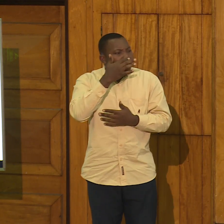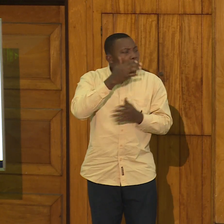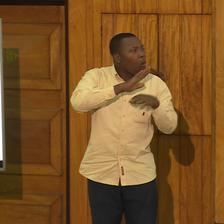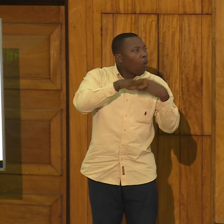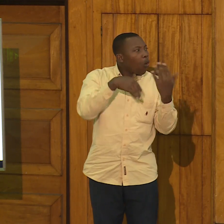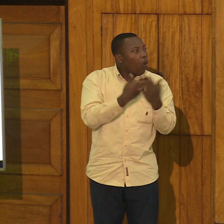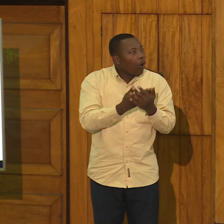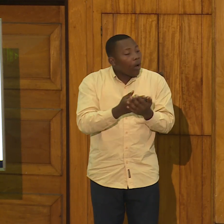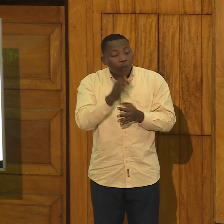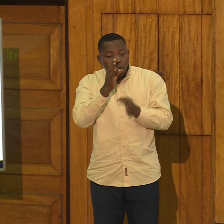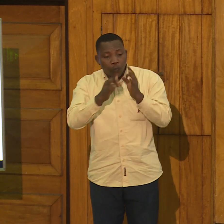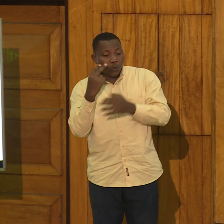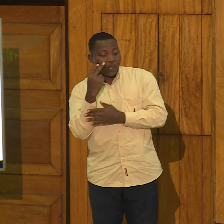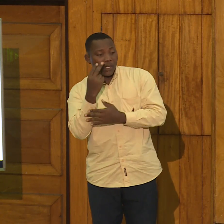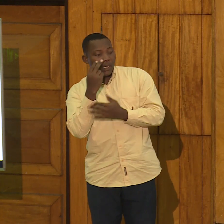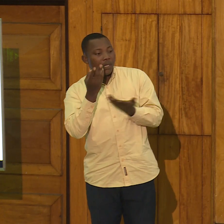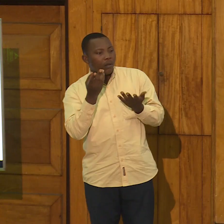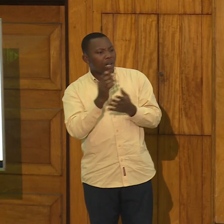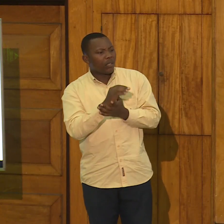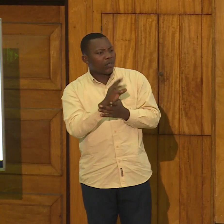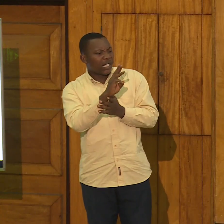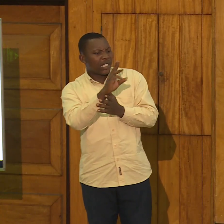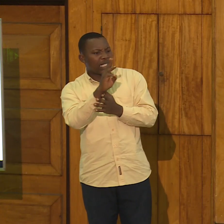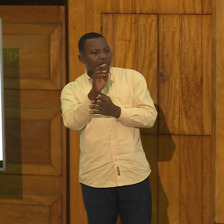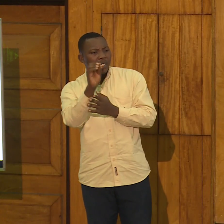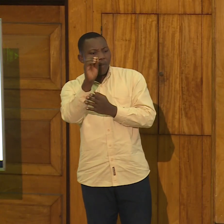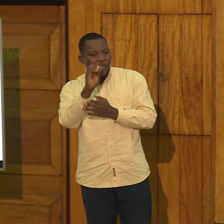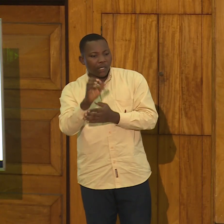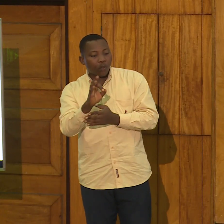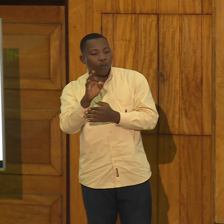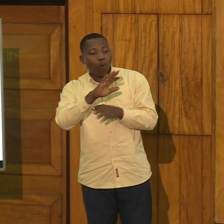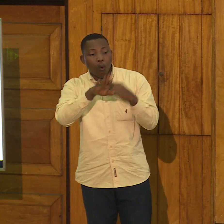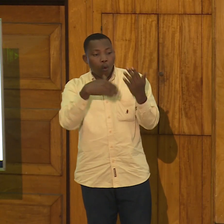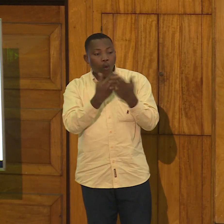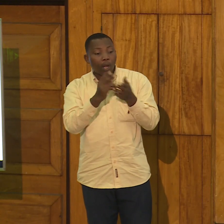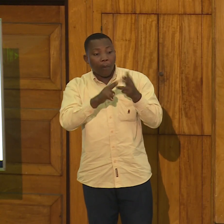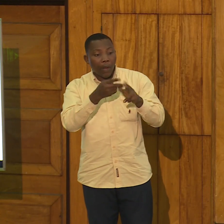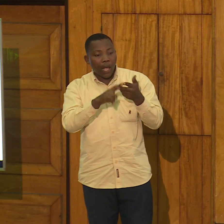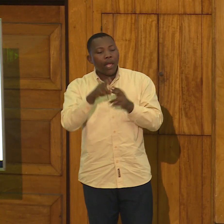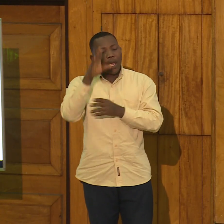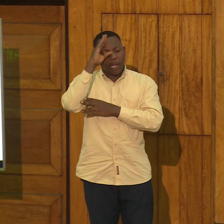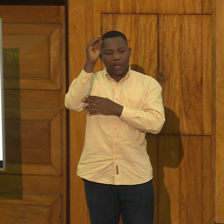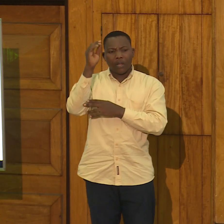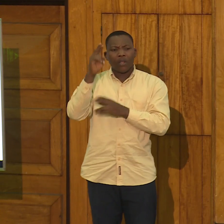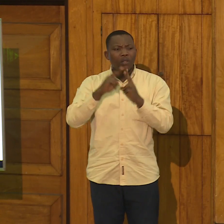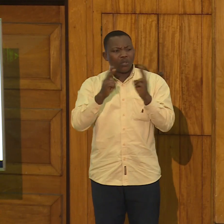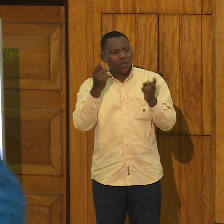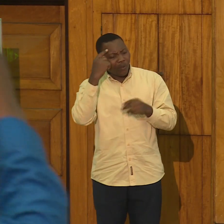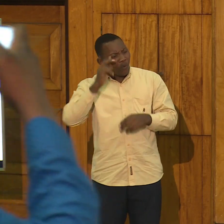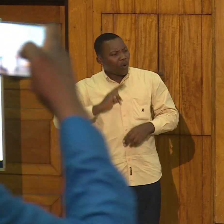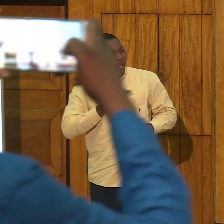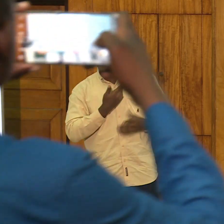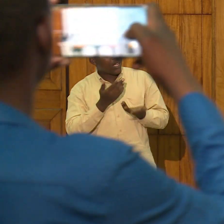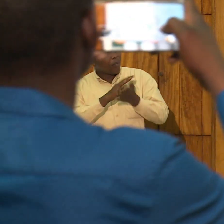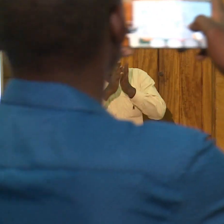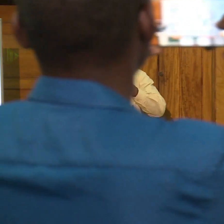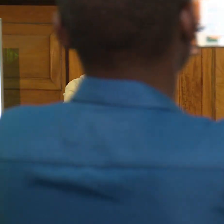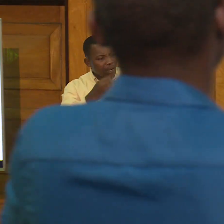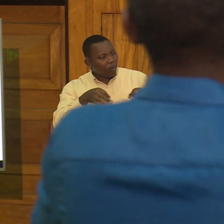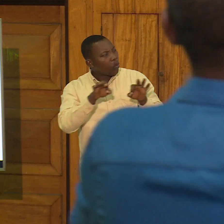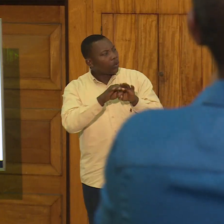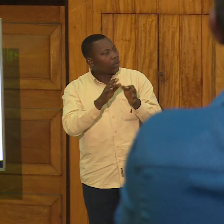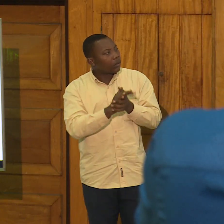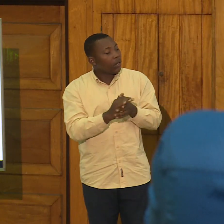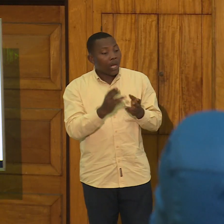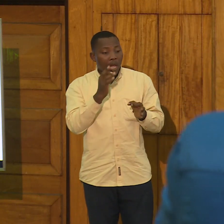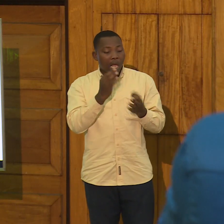about 66% of those are actually male. So for us, it became very important, even looking at the stigma